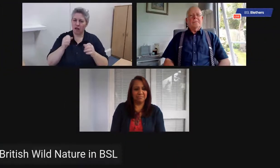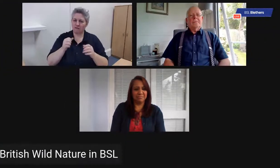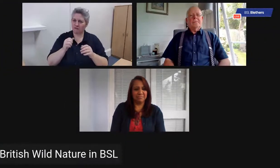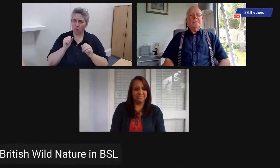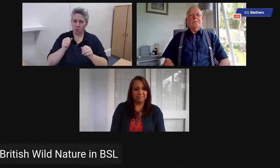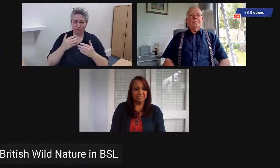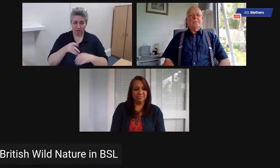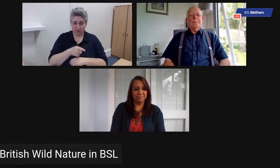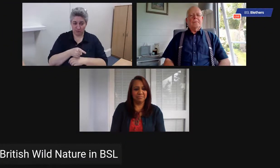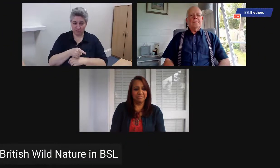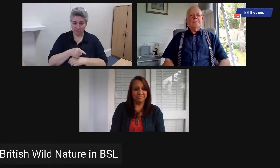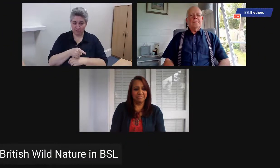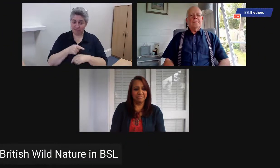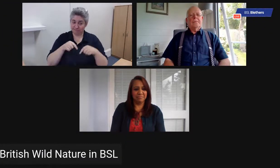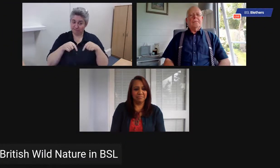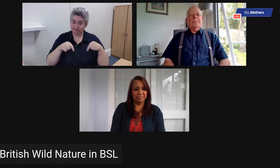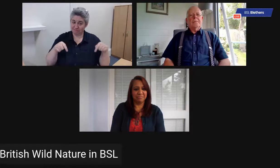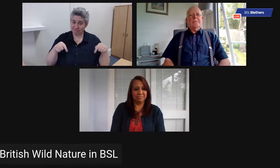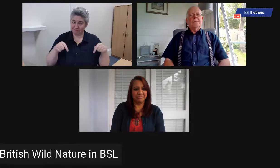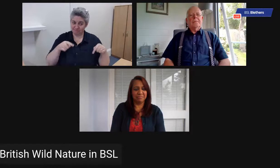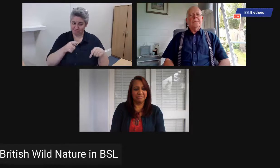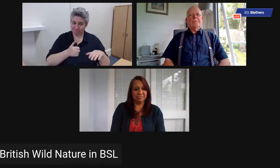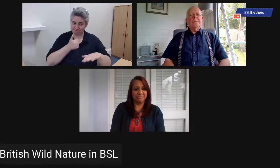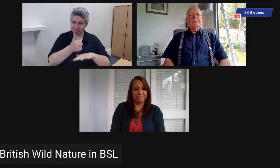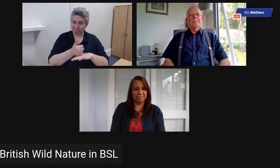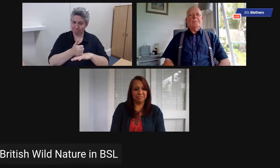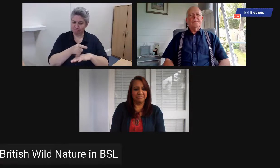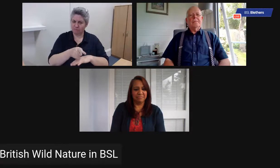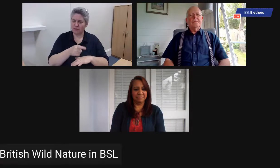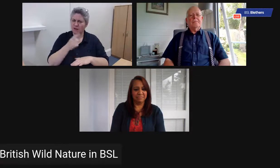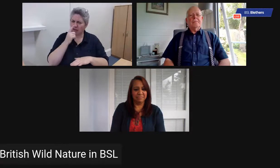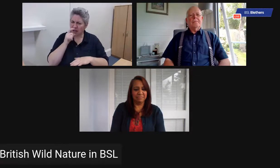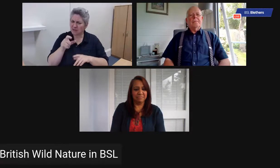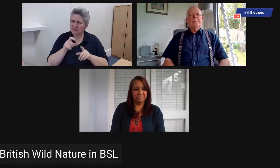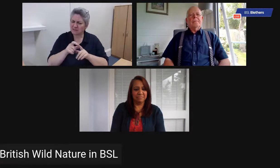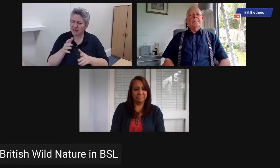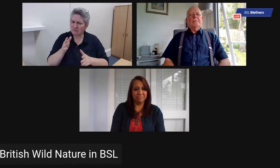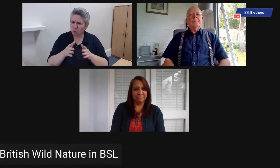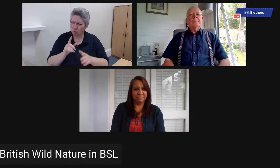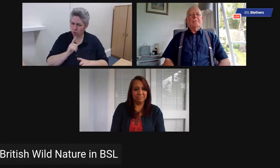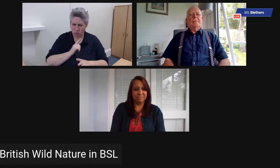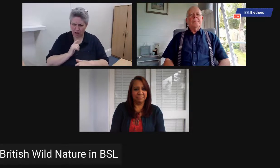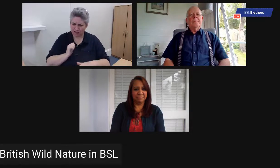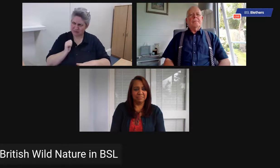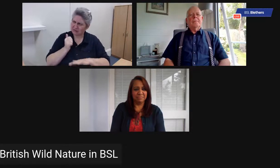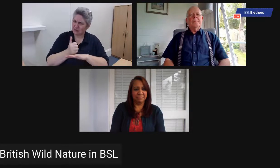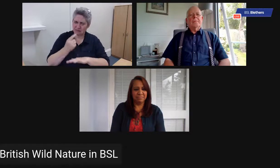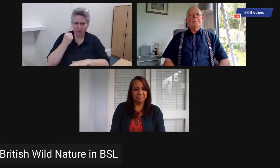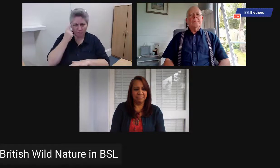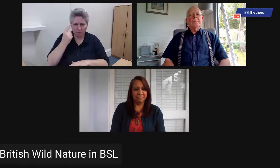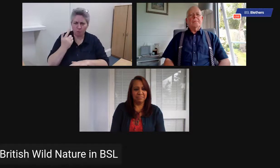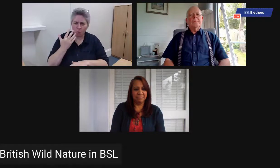page, I think we're going to have it below, there it is, British Wild Nature and BSL. You set this Facebook page up,